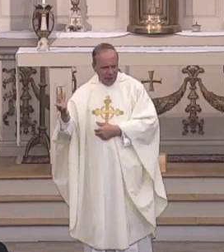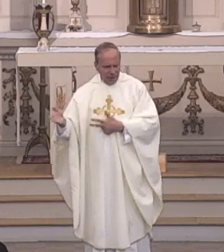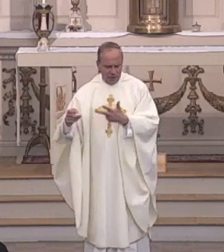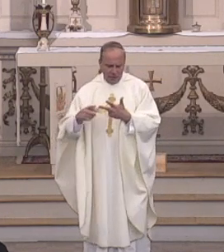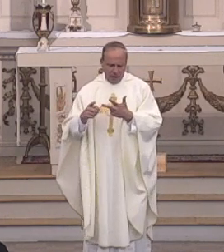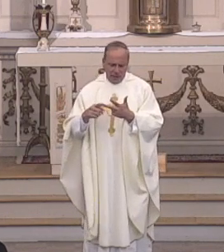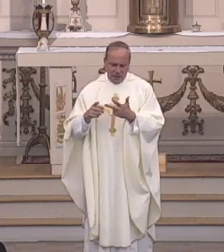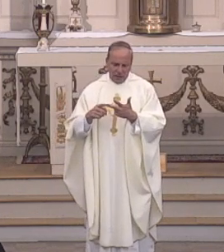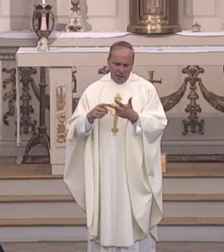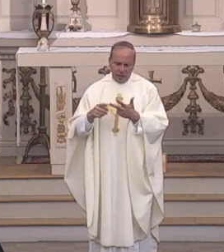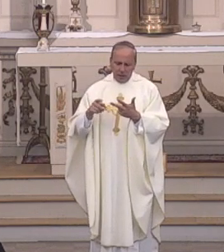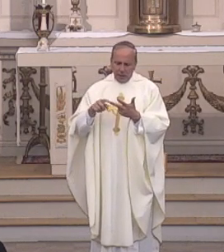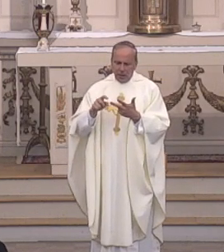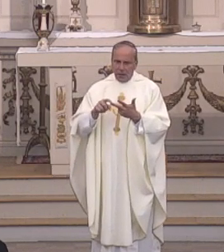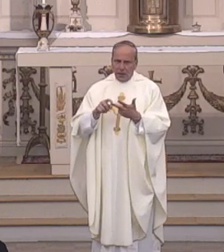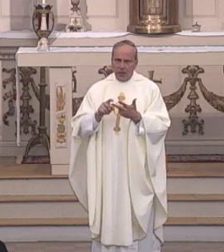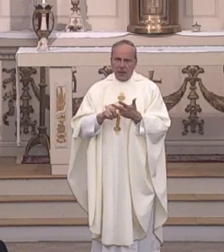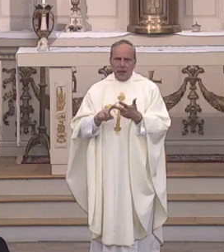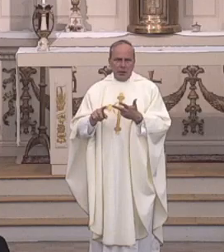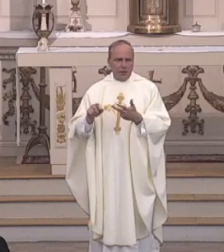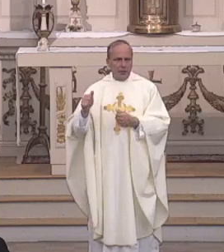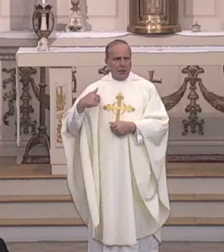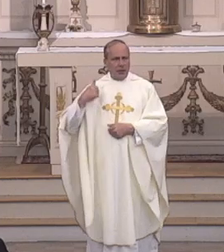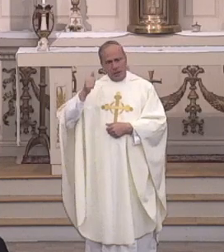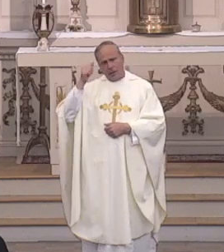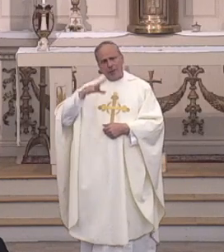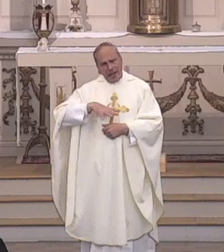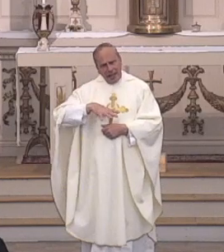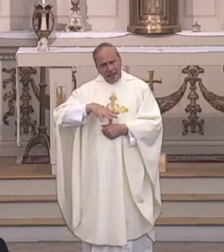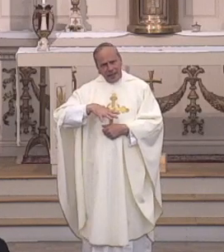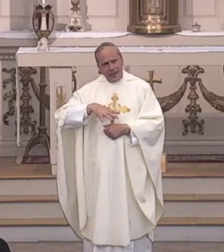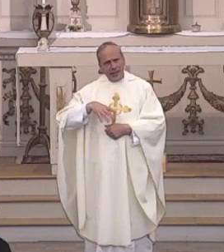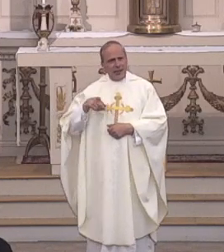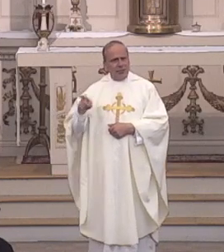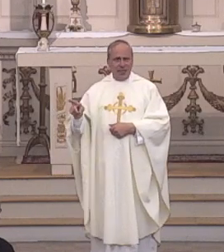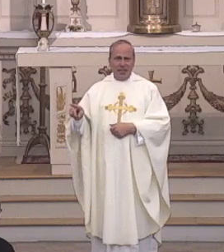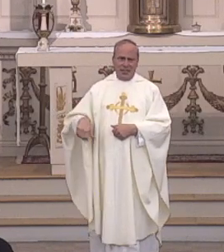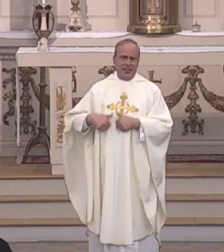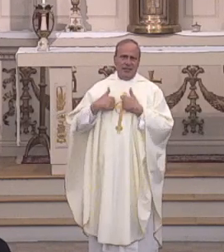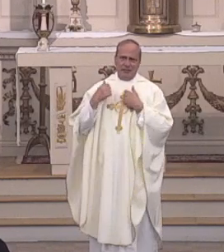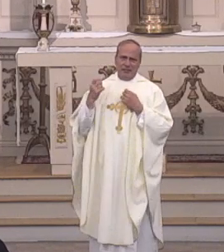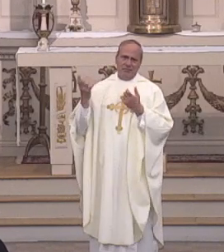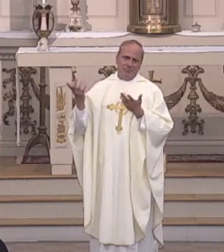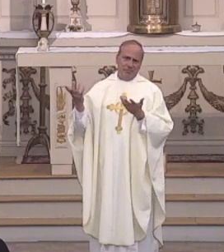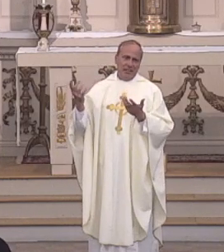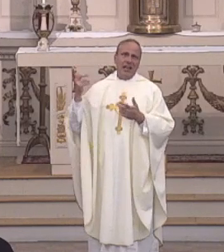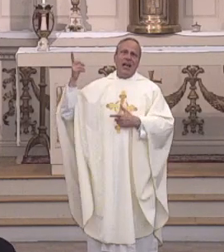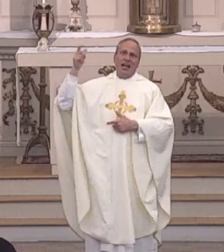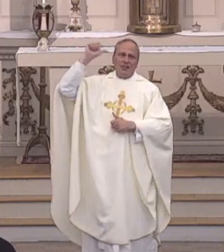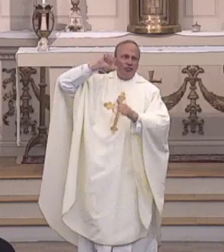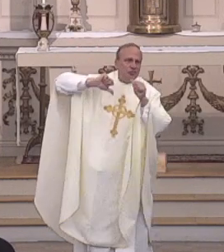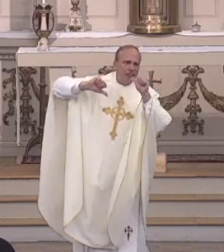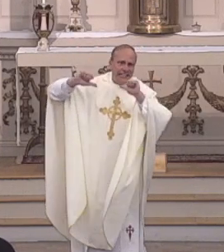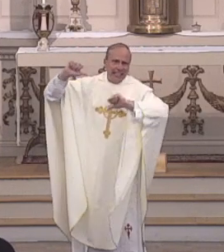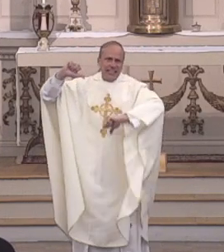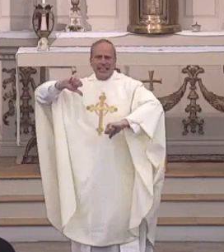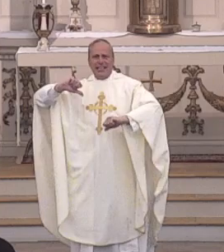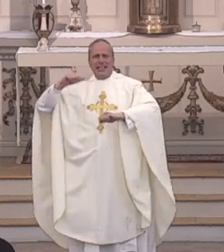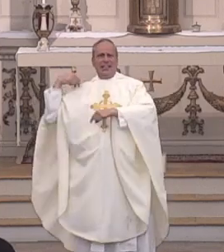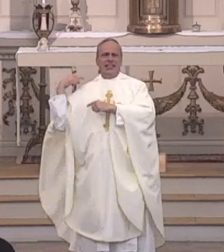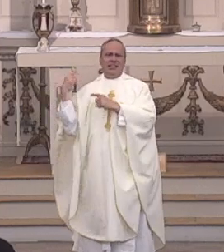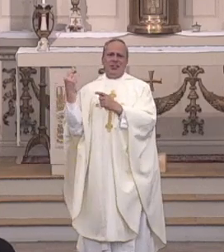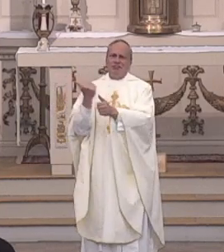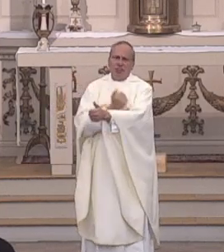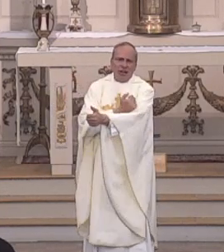And really, all these three stories that I'm sharing with you are kind of the same story repeated. So this is the story of a young man who